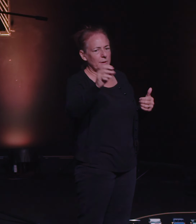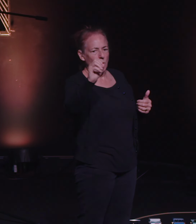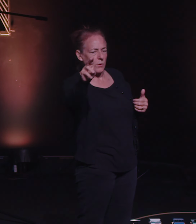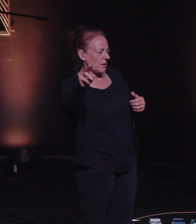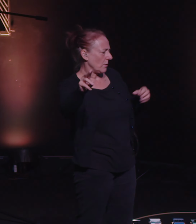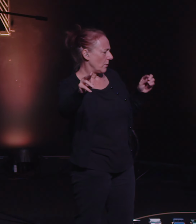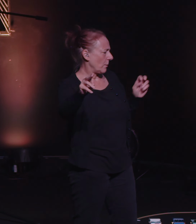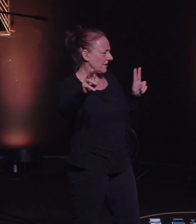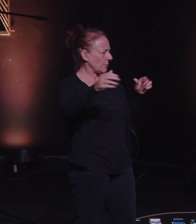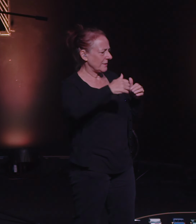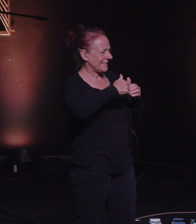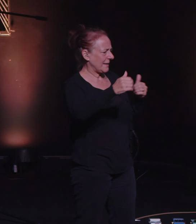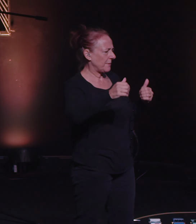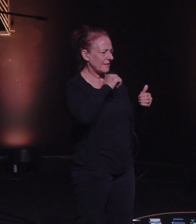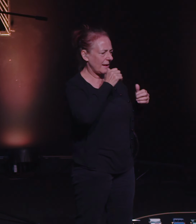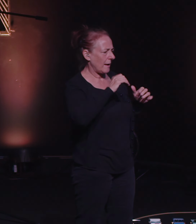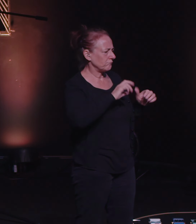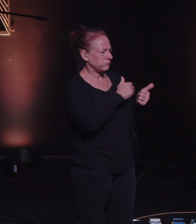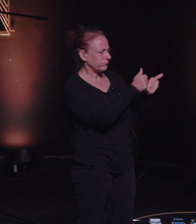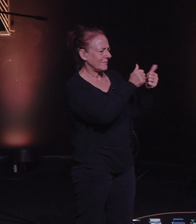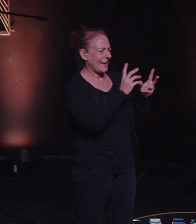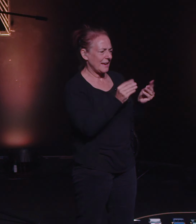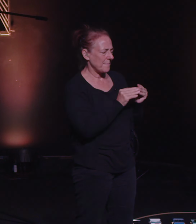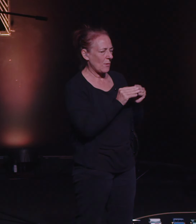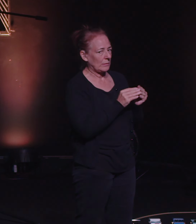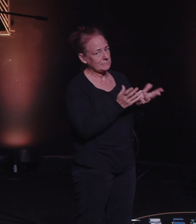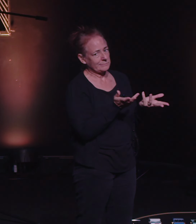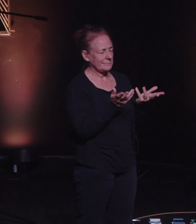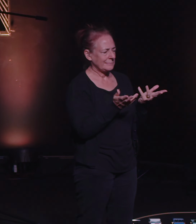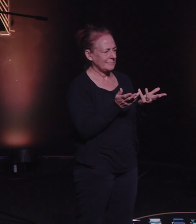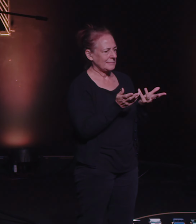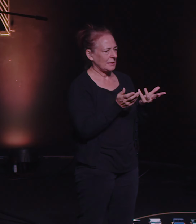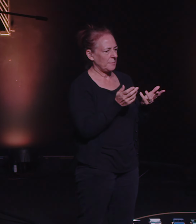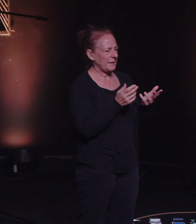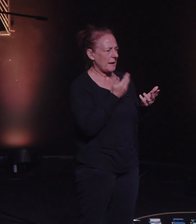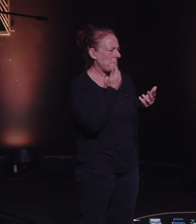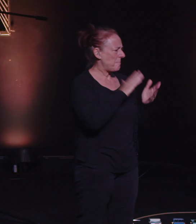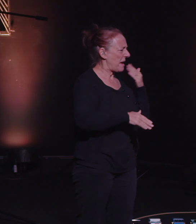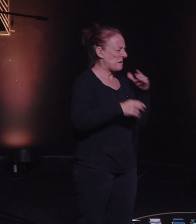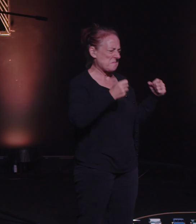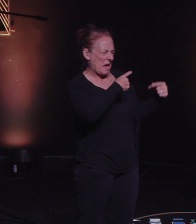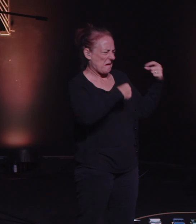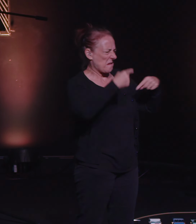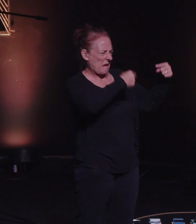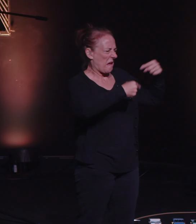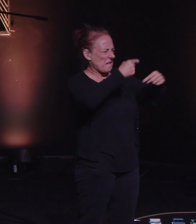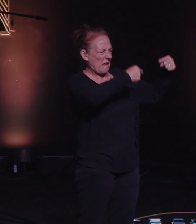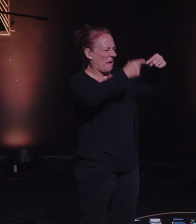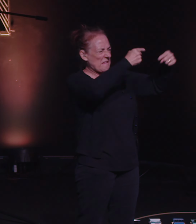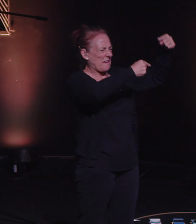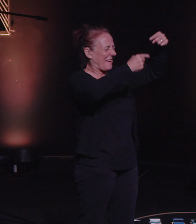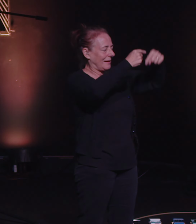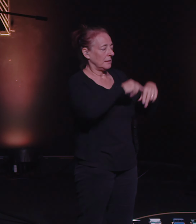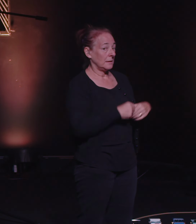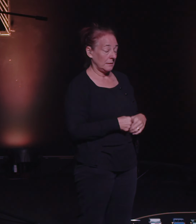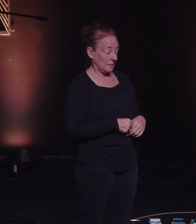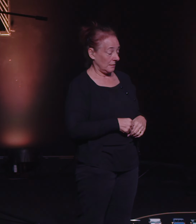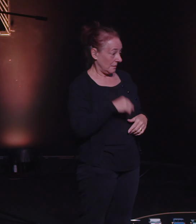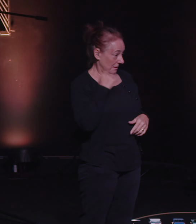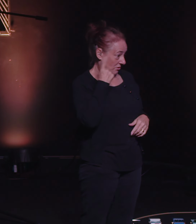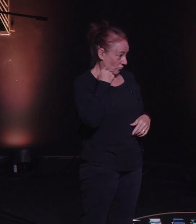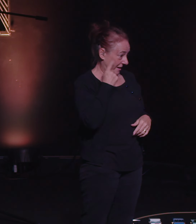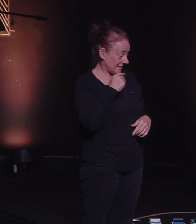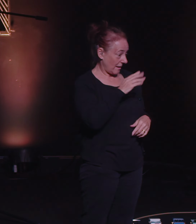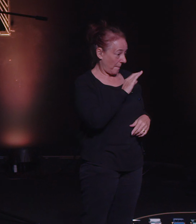whatever with conferences now, and hopefully maybe there won't be as much bad blood in Oklahoma. It just gets crazy,